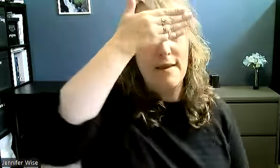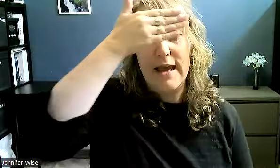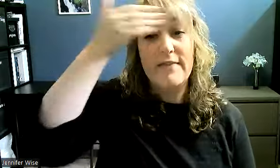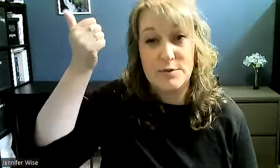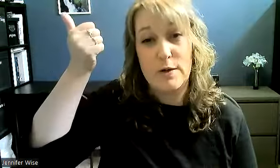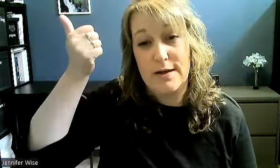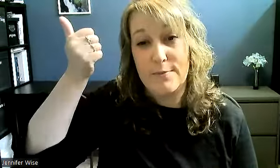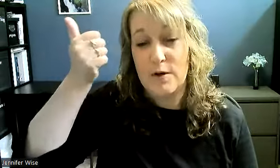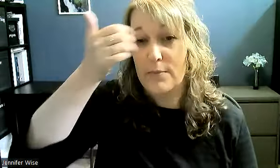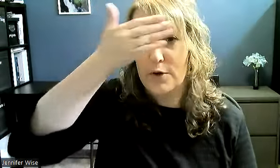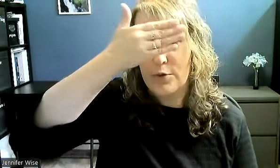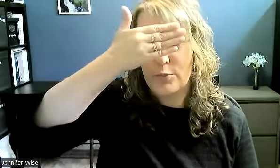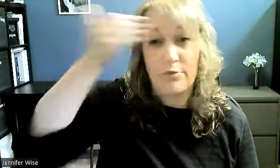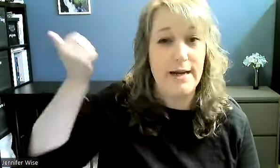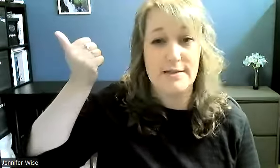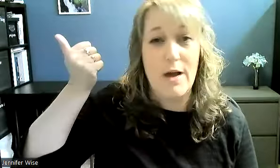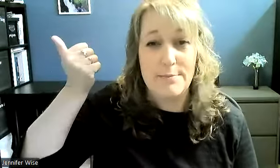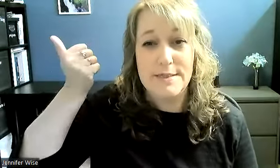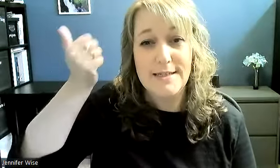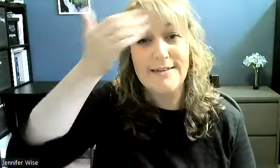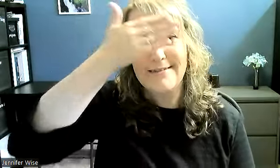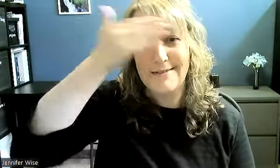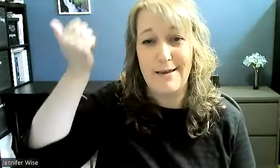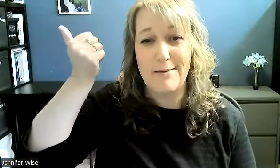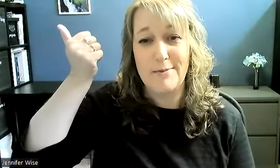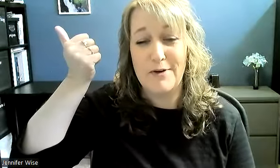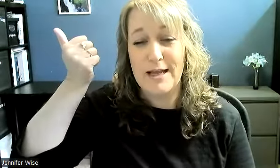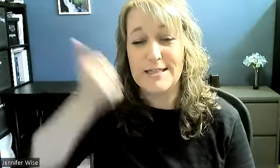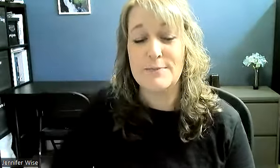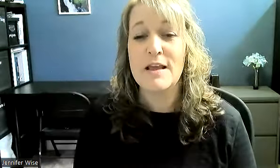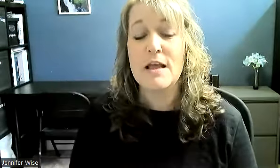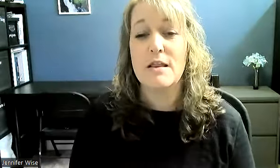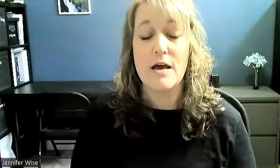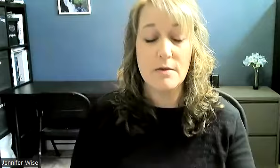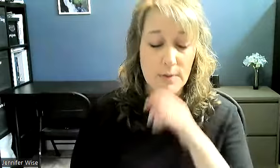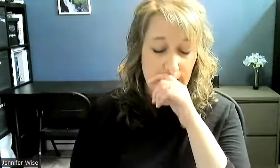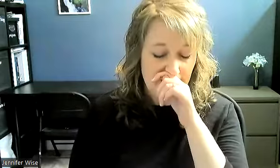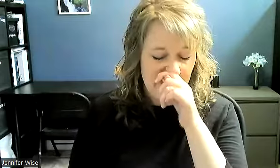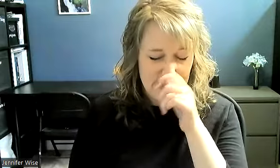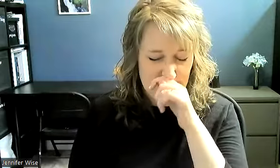And that's where it comes from. Your brain is wiped. Okay, forget. The other one is